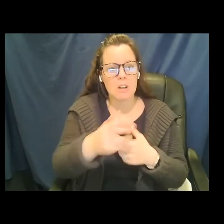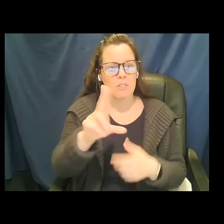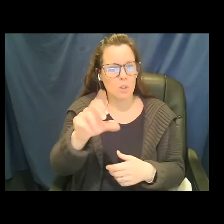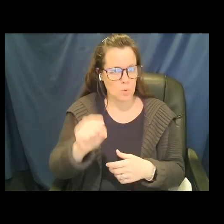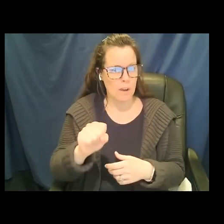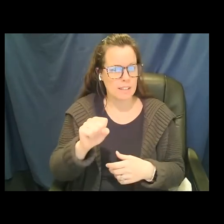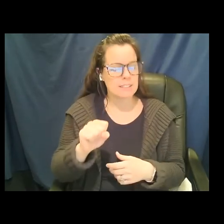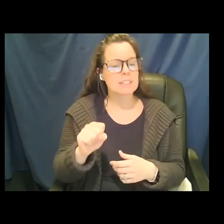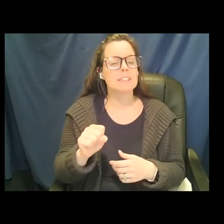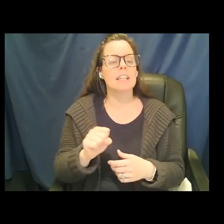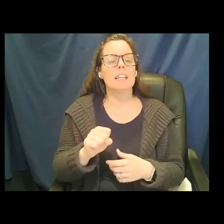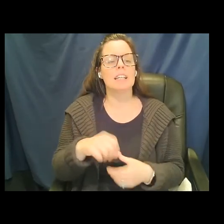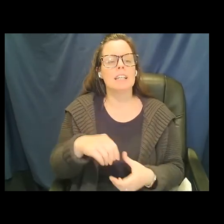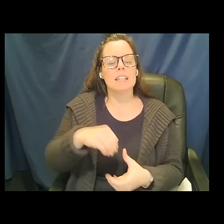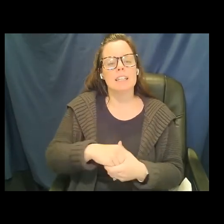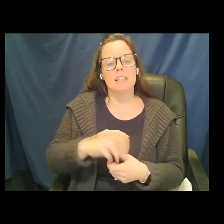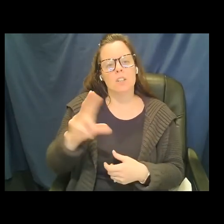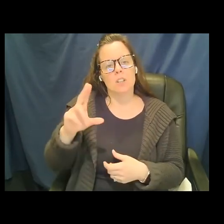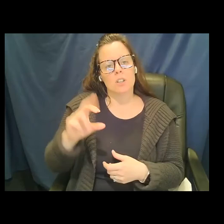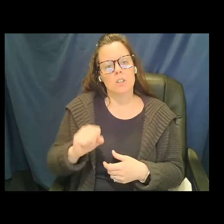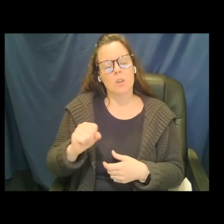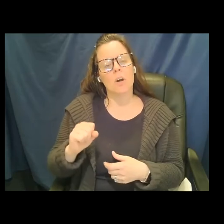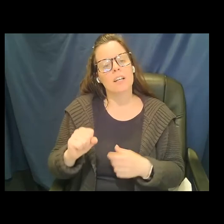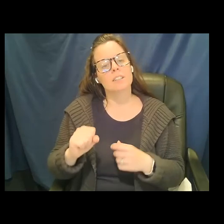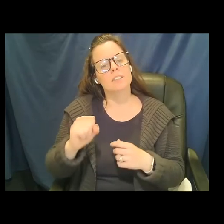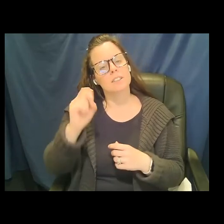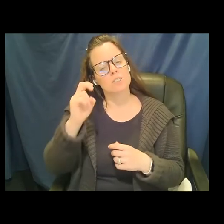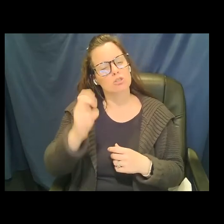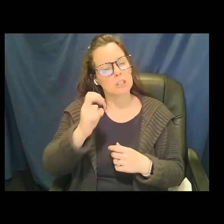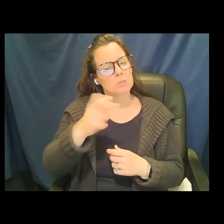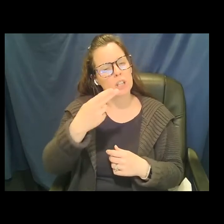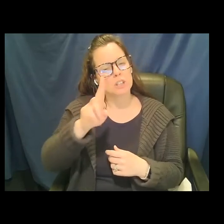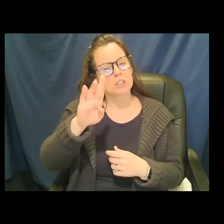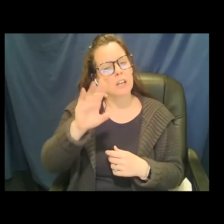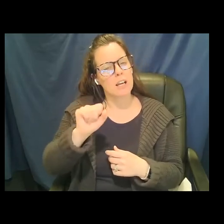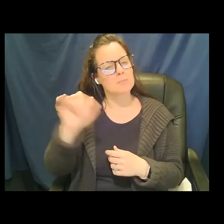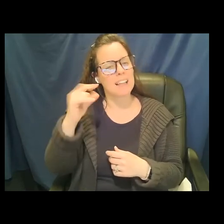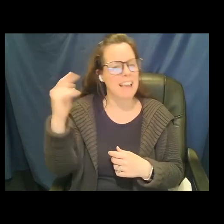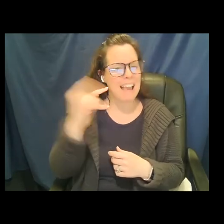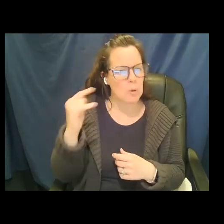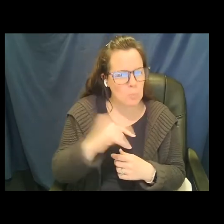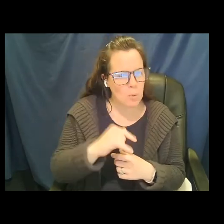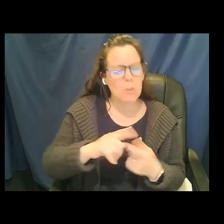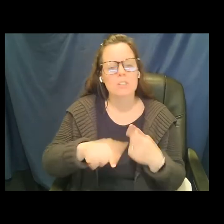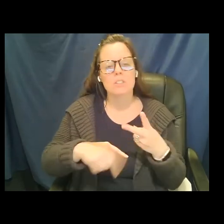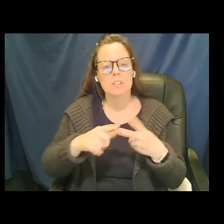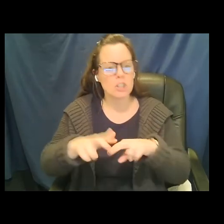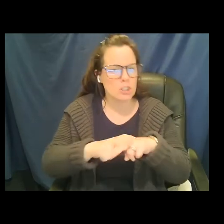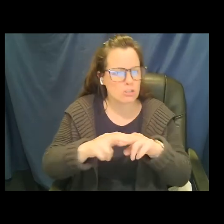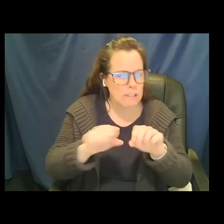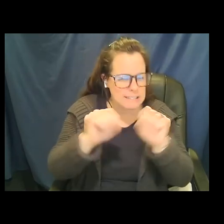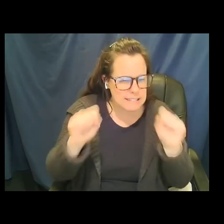States and in U.S. transportation hubs such as airports and bus and train stations.